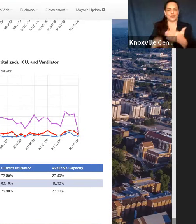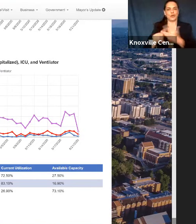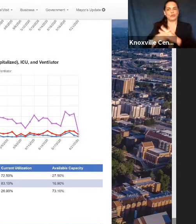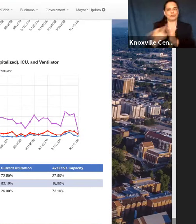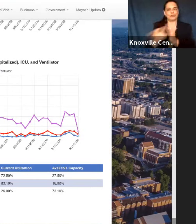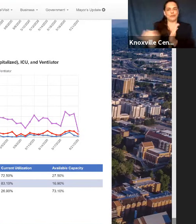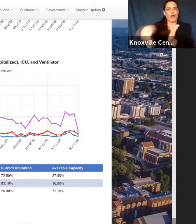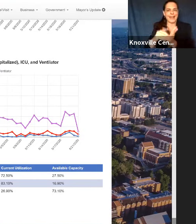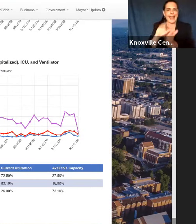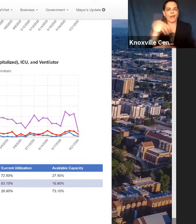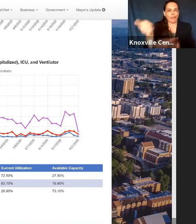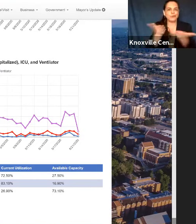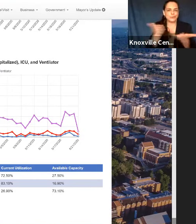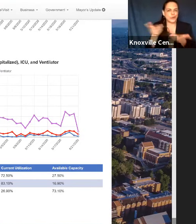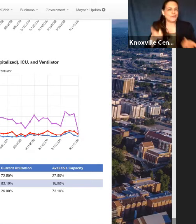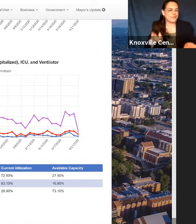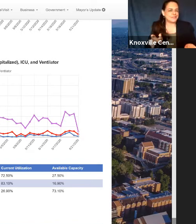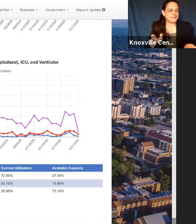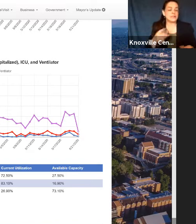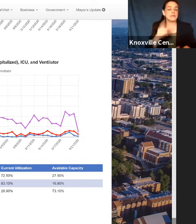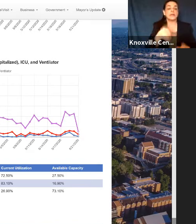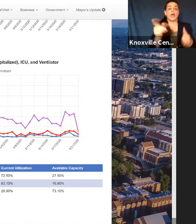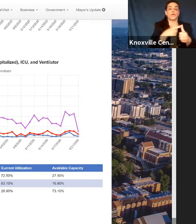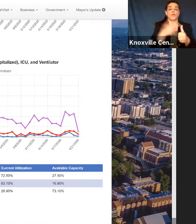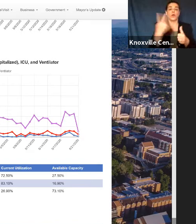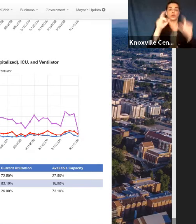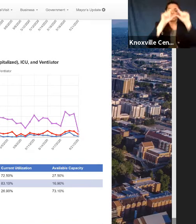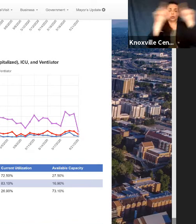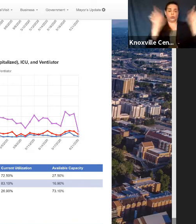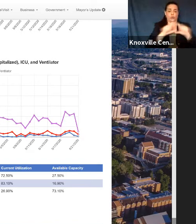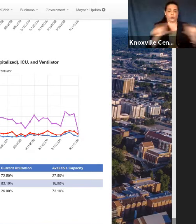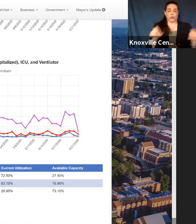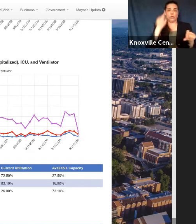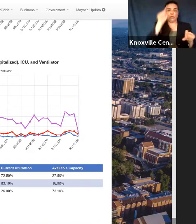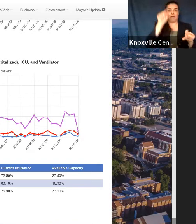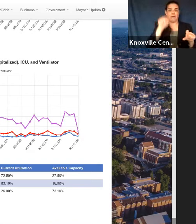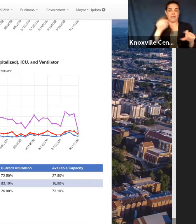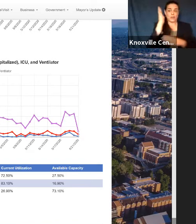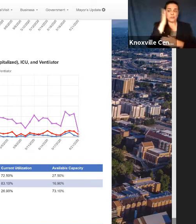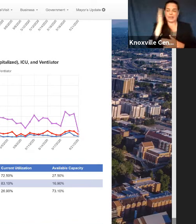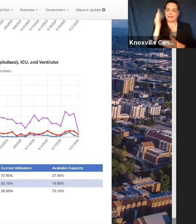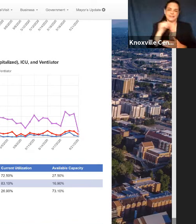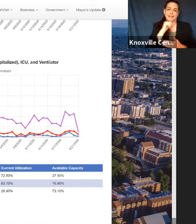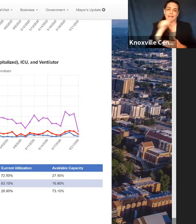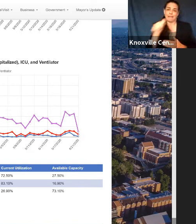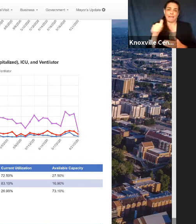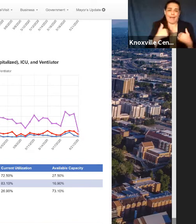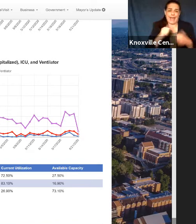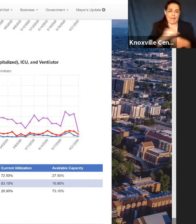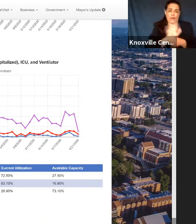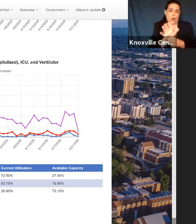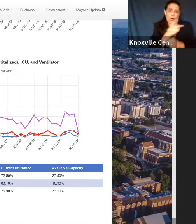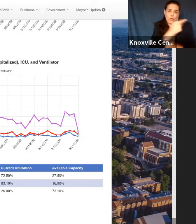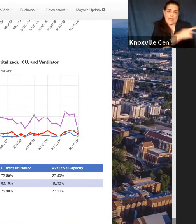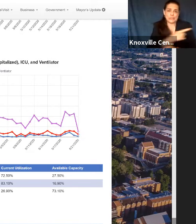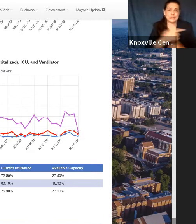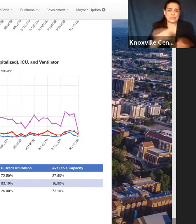services. As you can see by the first 2 graphs, these beds are not currently being filled with COVID-19